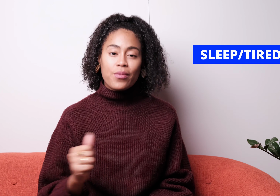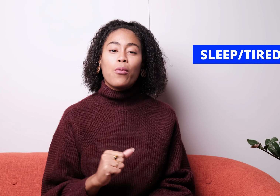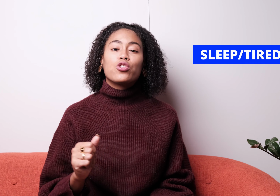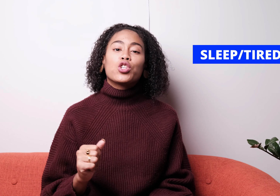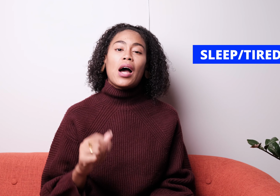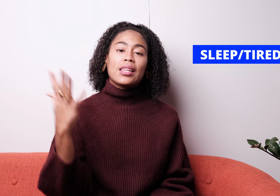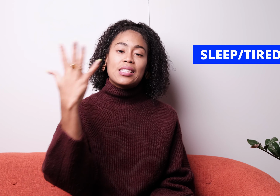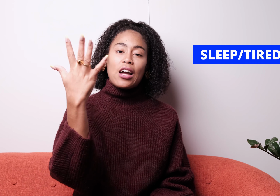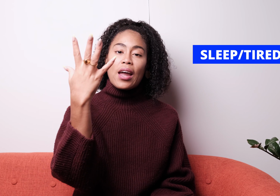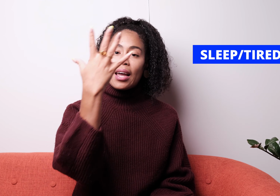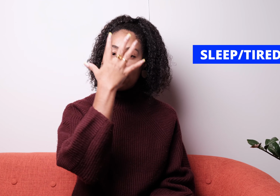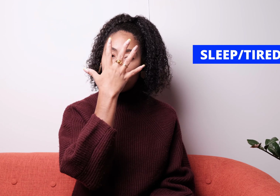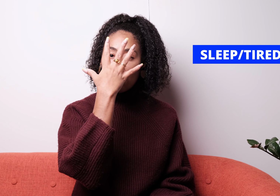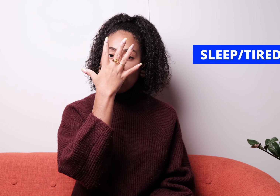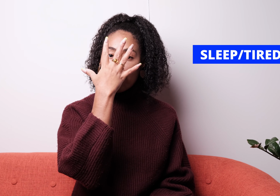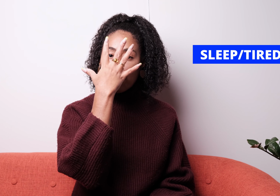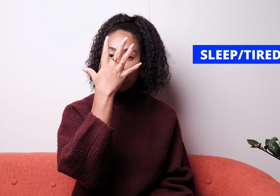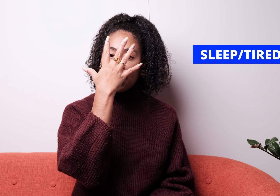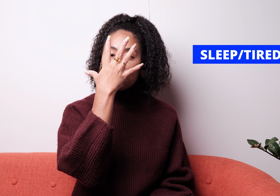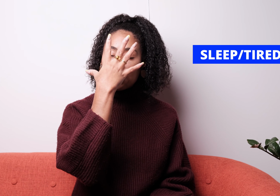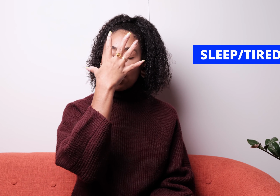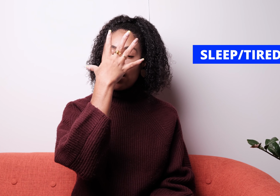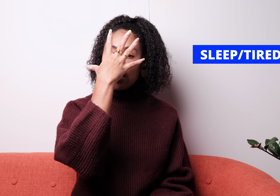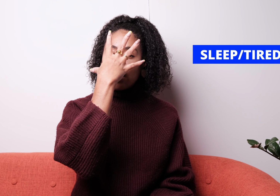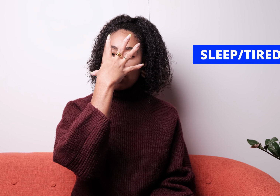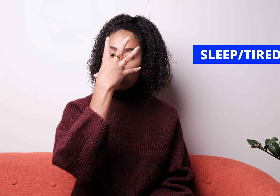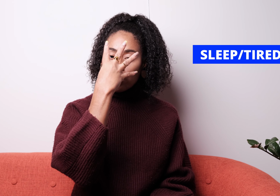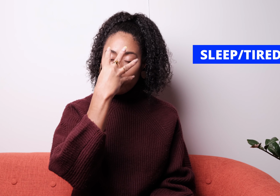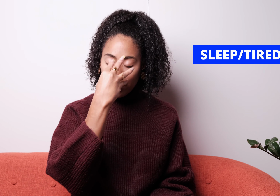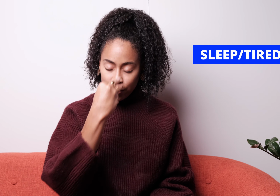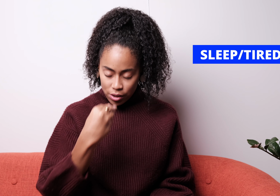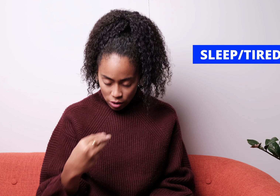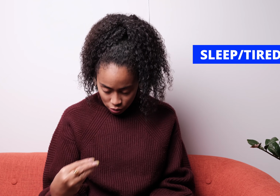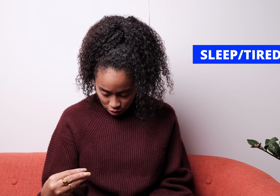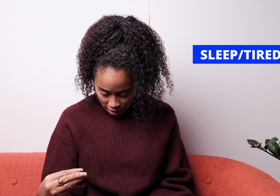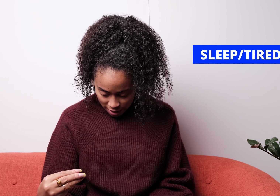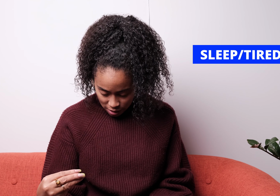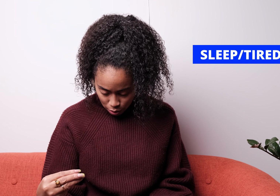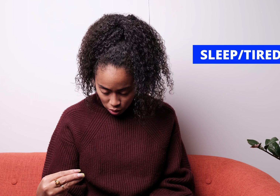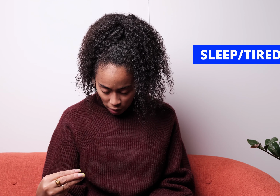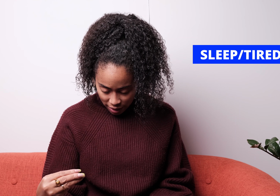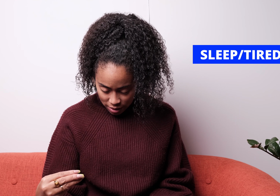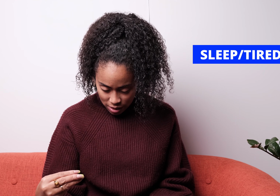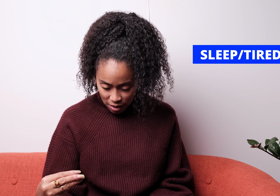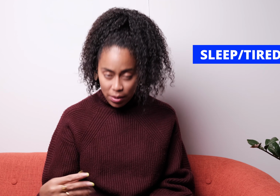want you to try. Let's take our hand, cover our face, close our fingers, close our eyes, and pull away. Sleepy